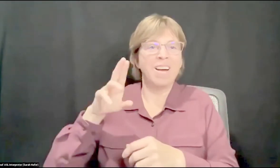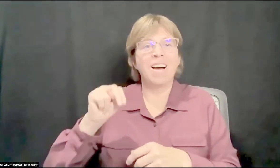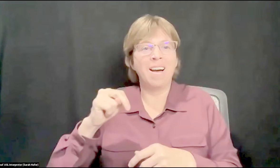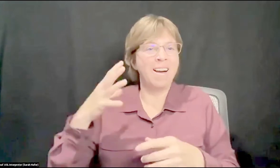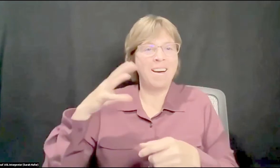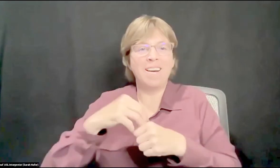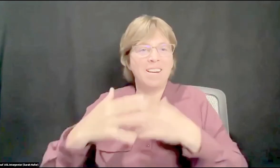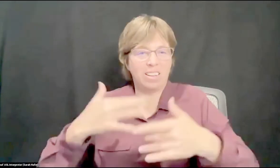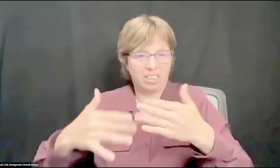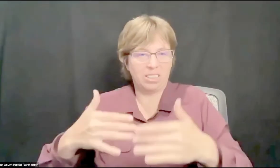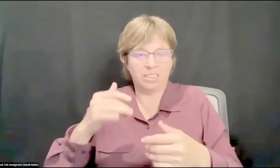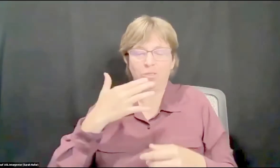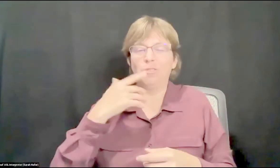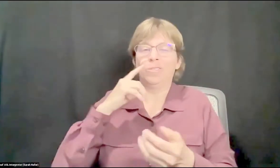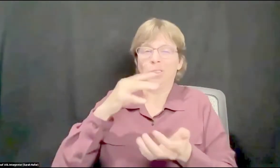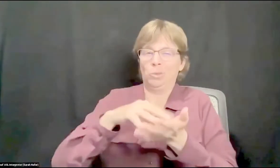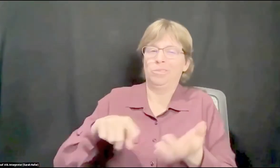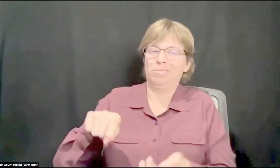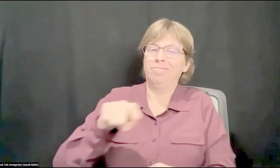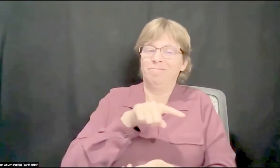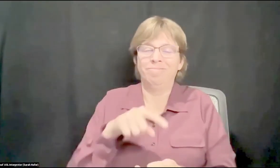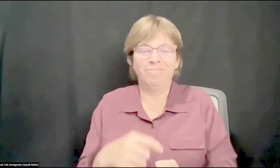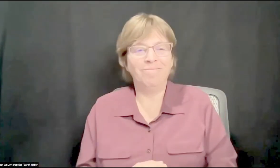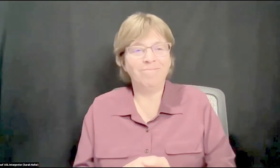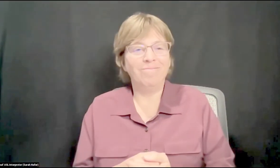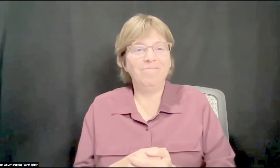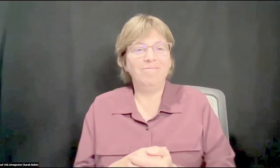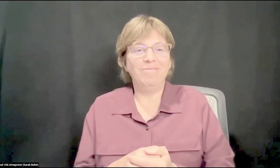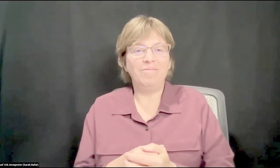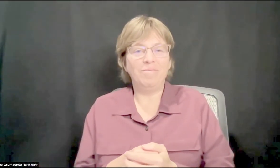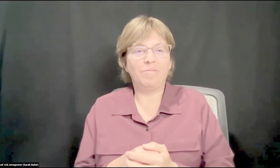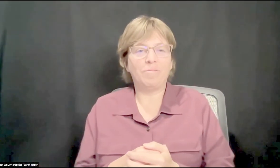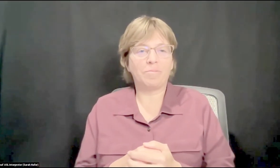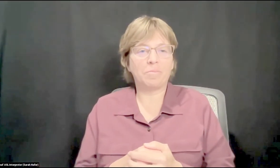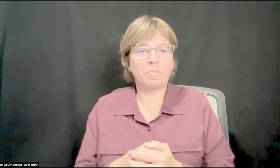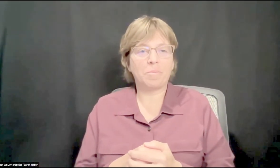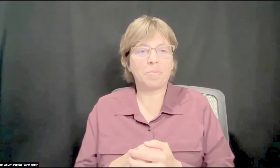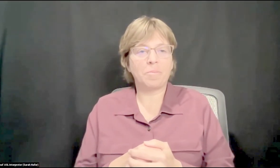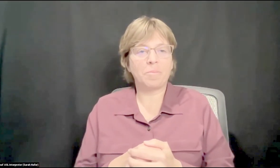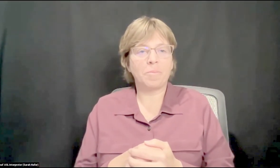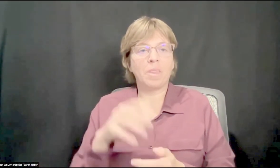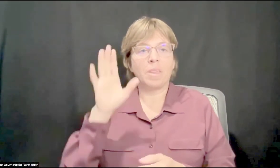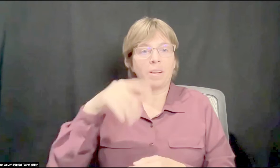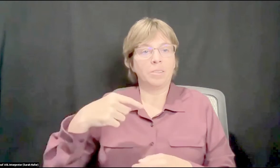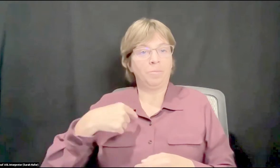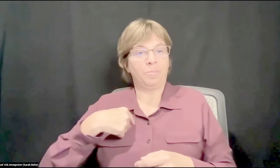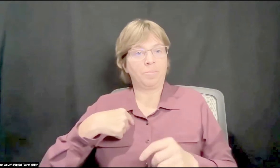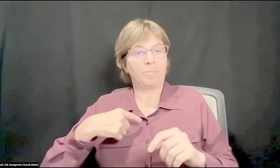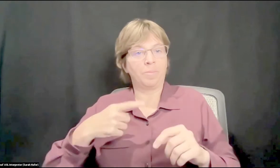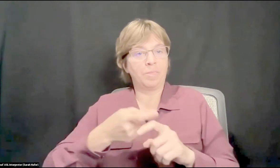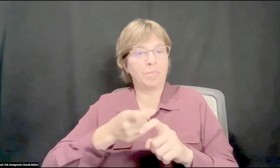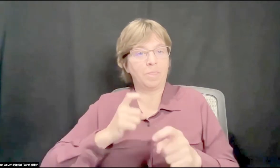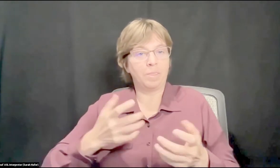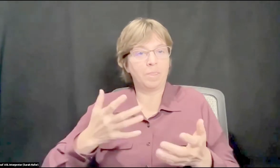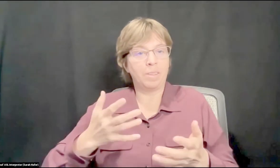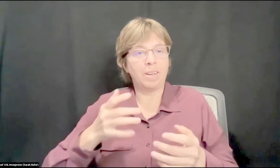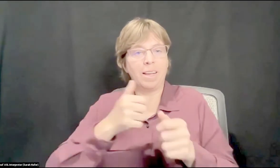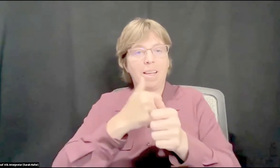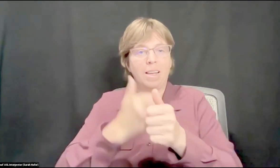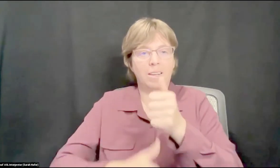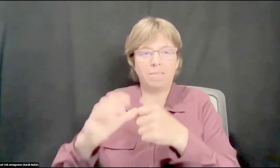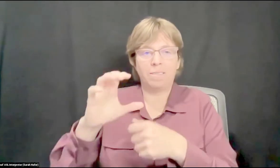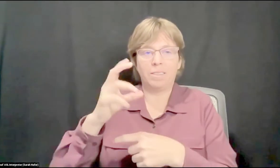This is Mendy with Every Child, and all of our volunteers are trained in trauma-informed care, ACEs